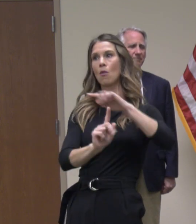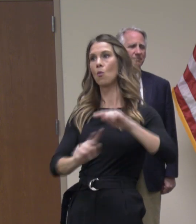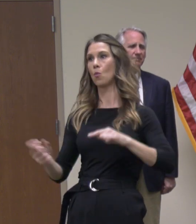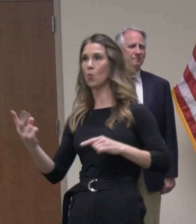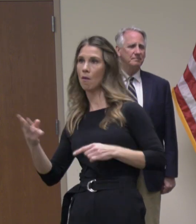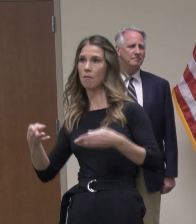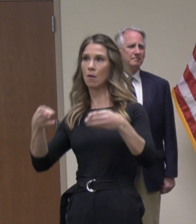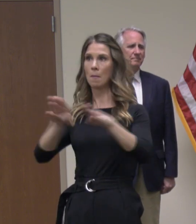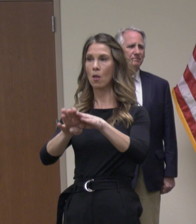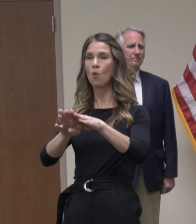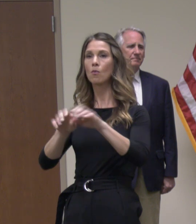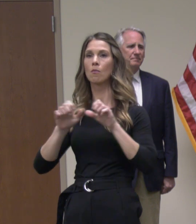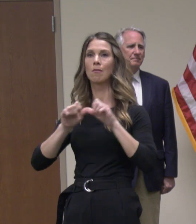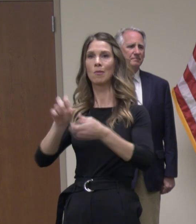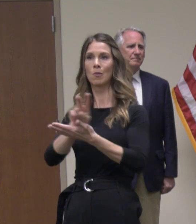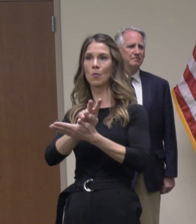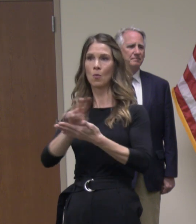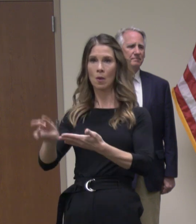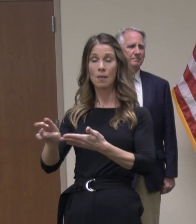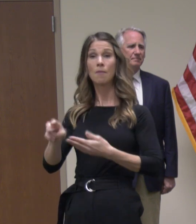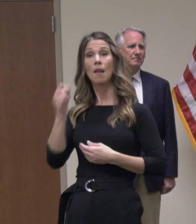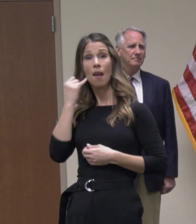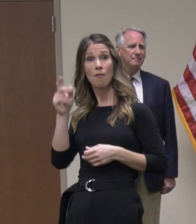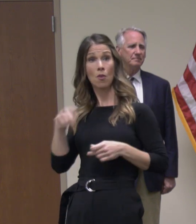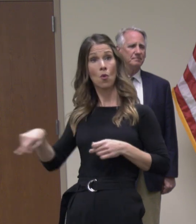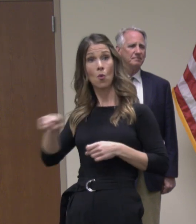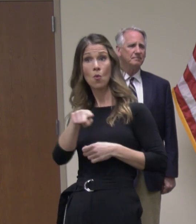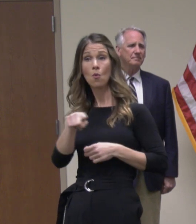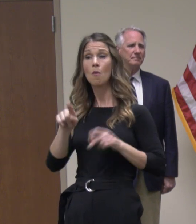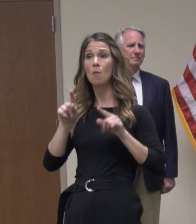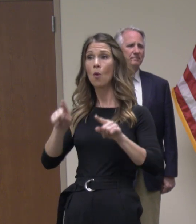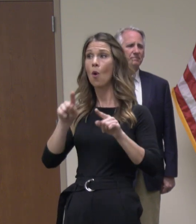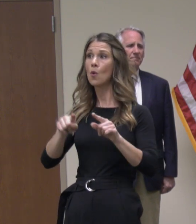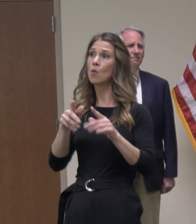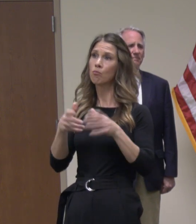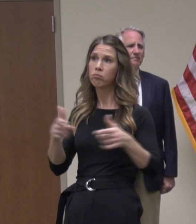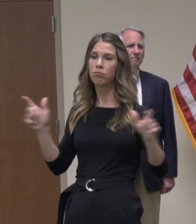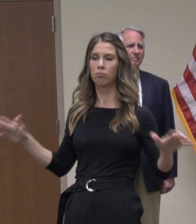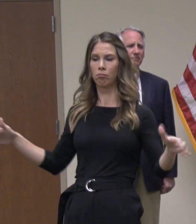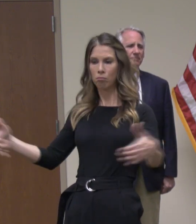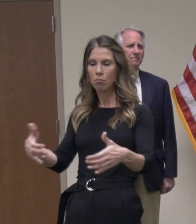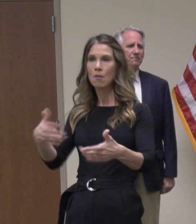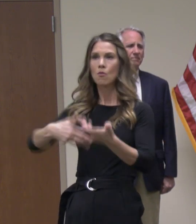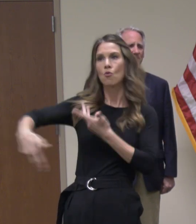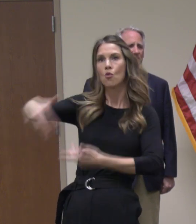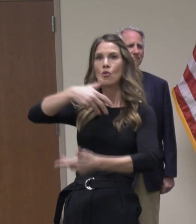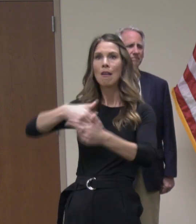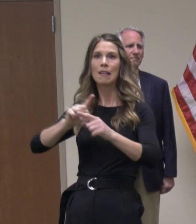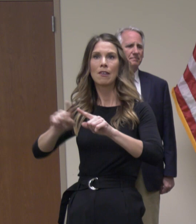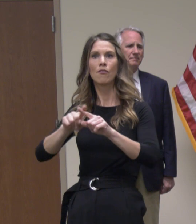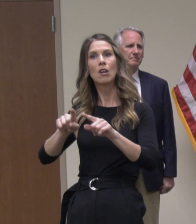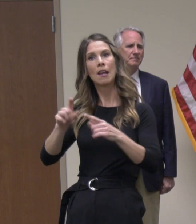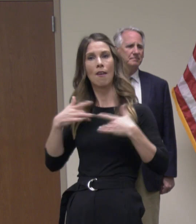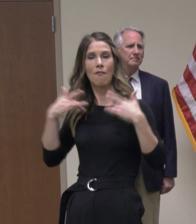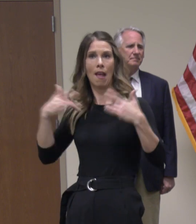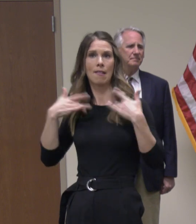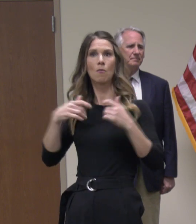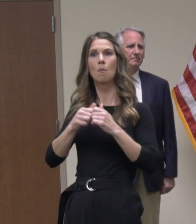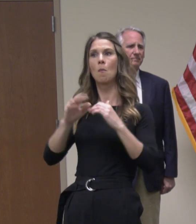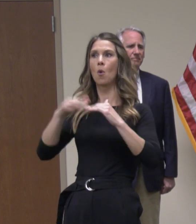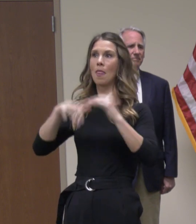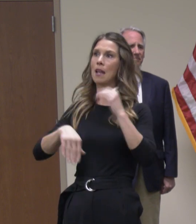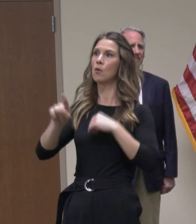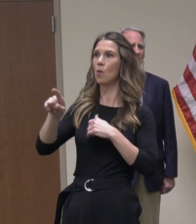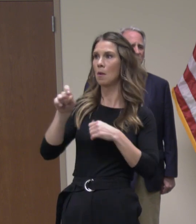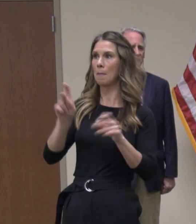also ordered that events and gatherings with more than 100 people be canceled. This includes events in a single room or space, such as an